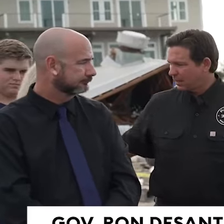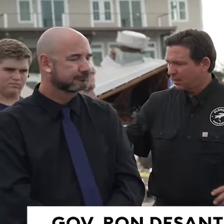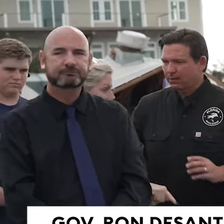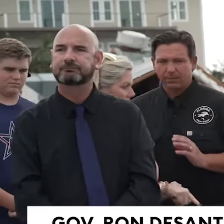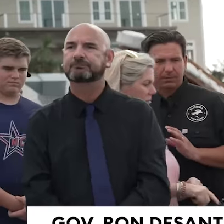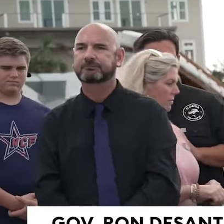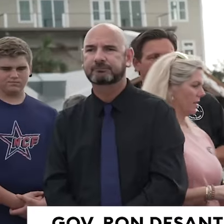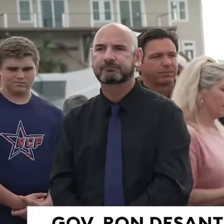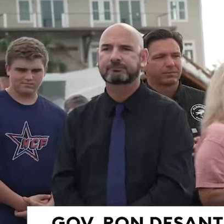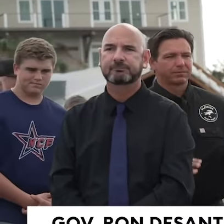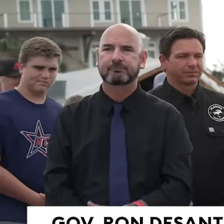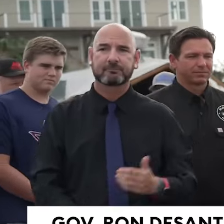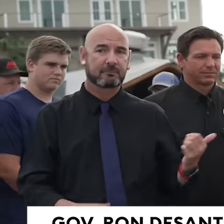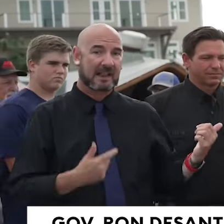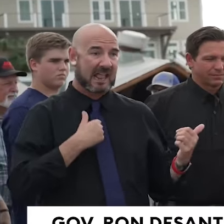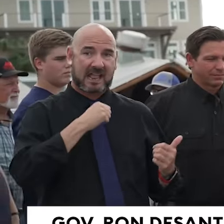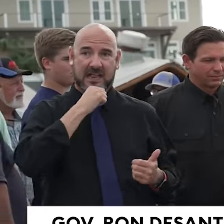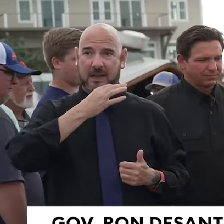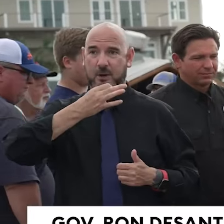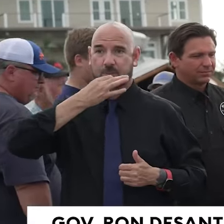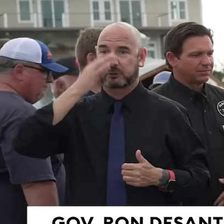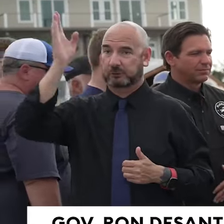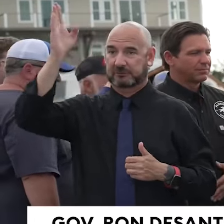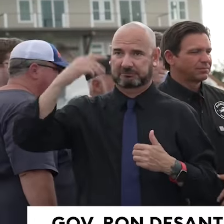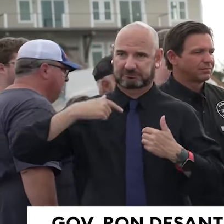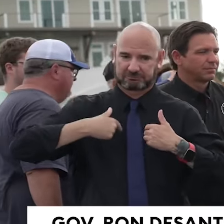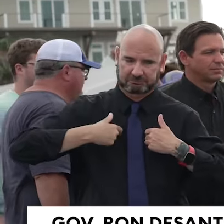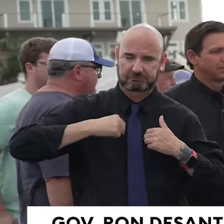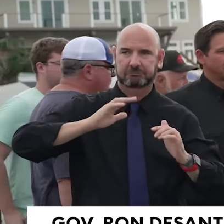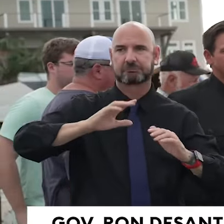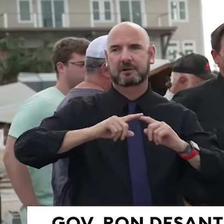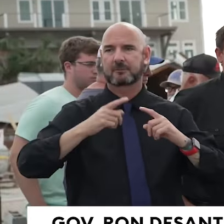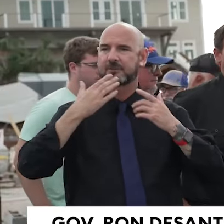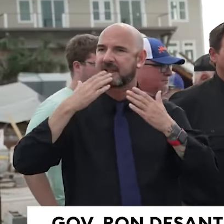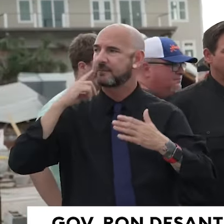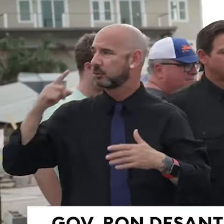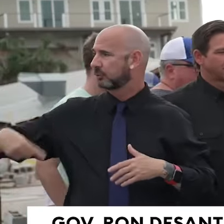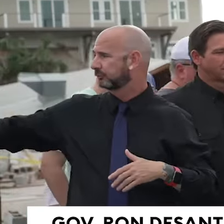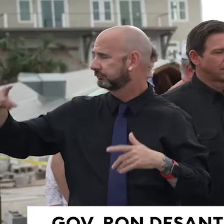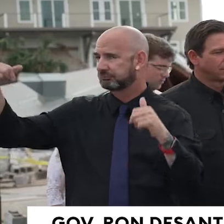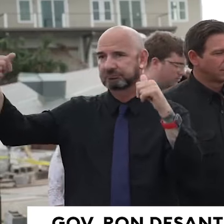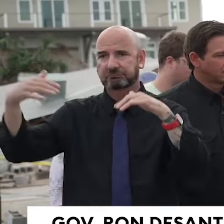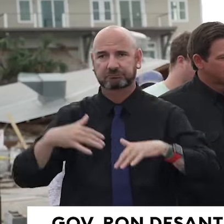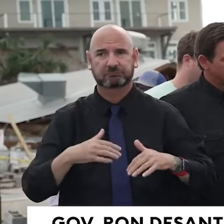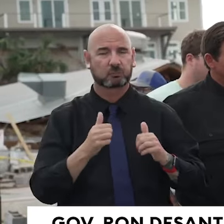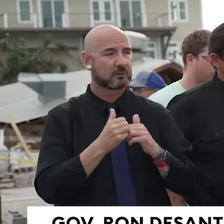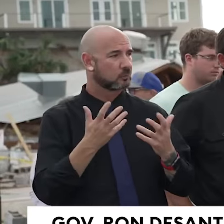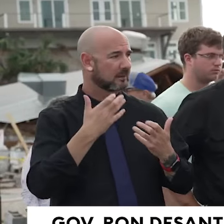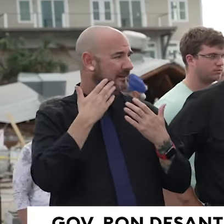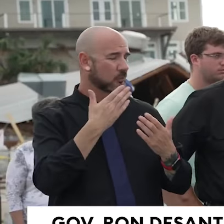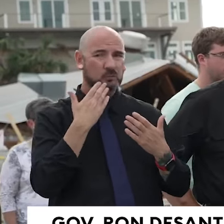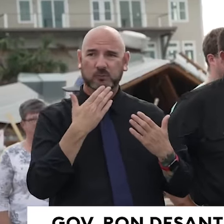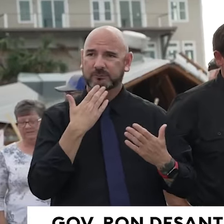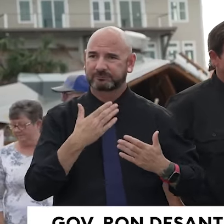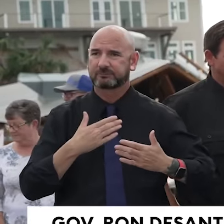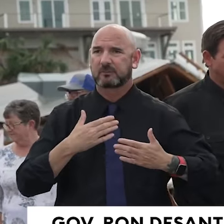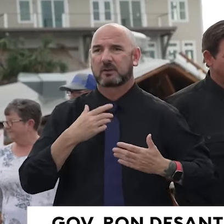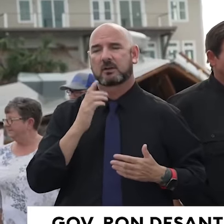I'm not very good at this, but thank you all for coming. First of all, I want to thank the Lord for our